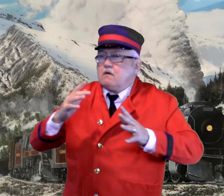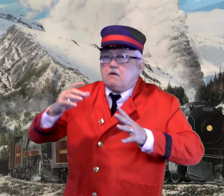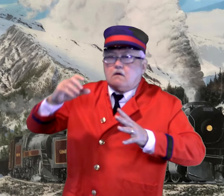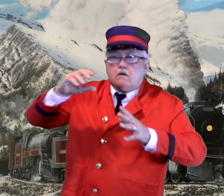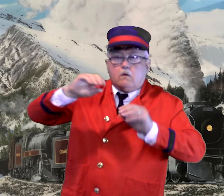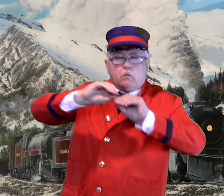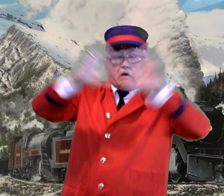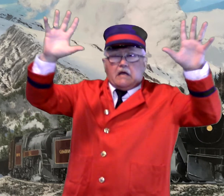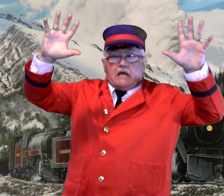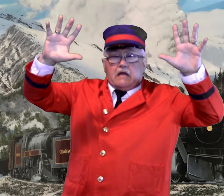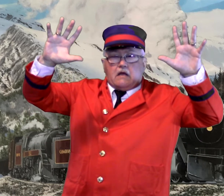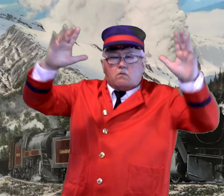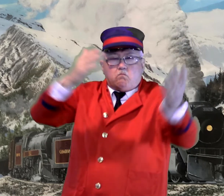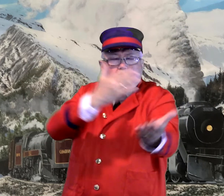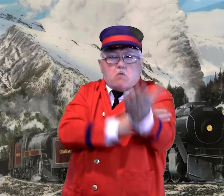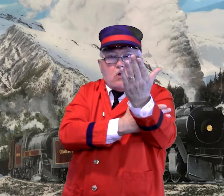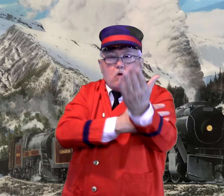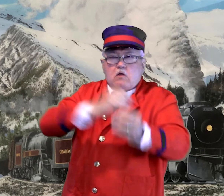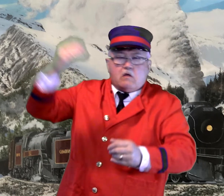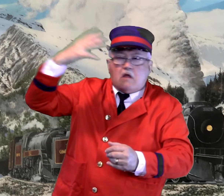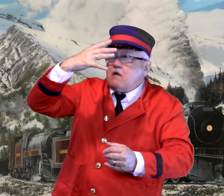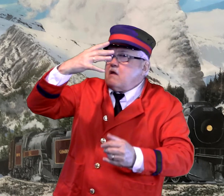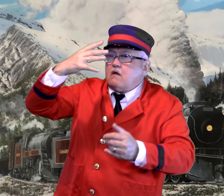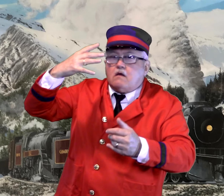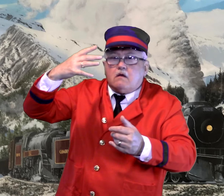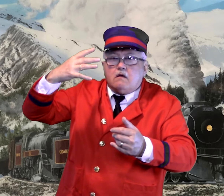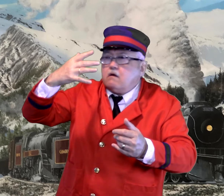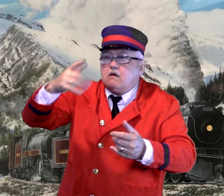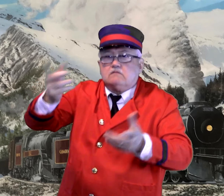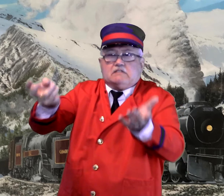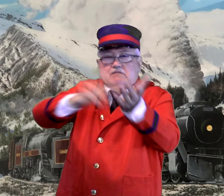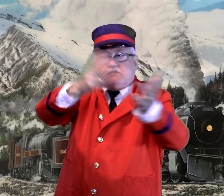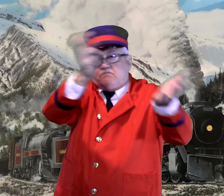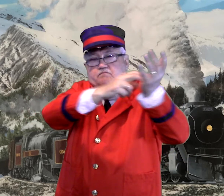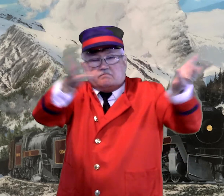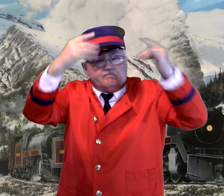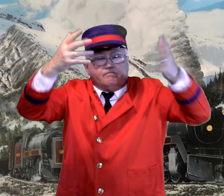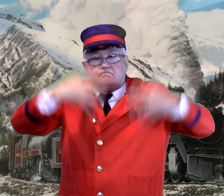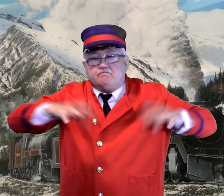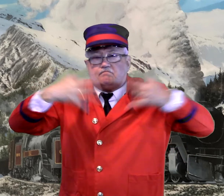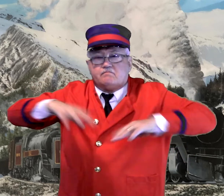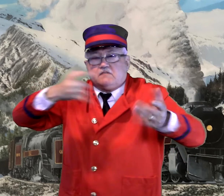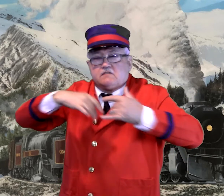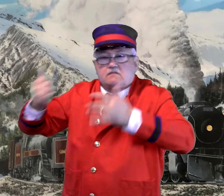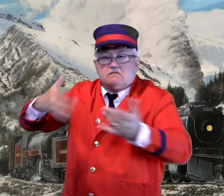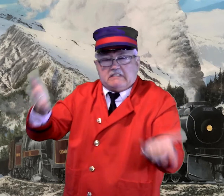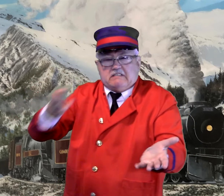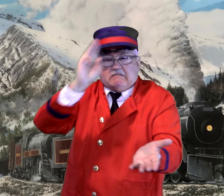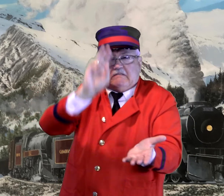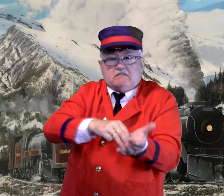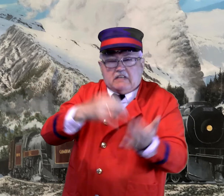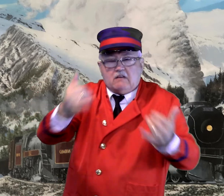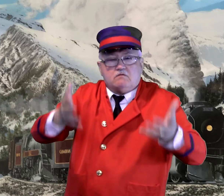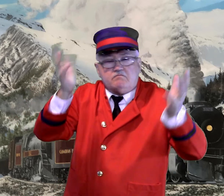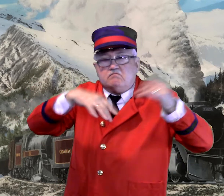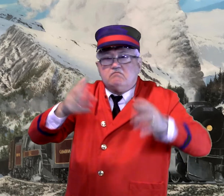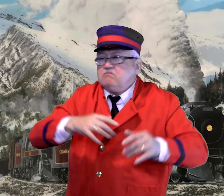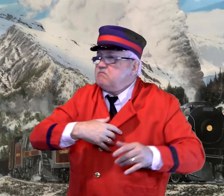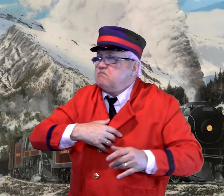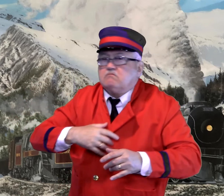were awakened, surprised at how bright it was at that point in the morning. They were being told to get up and get dressed, for they